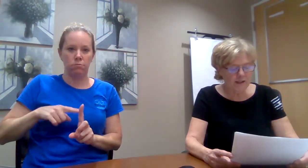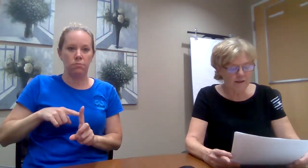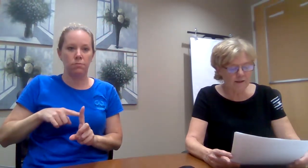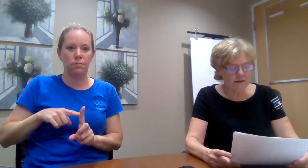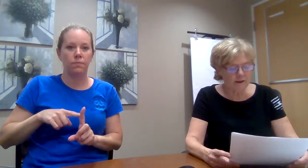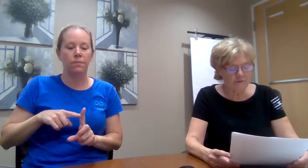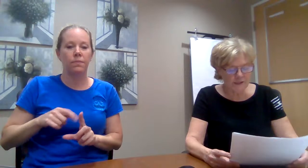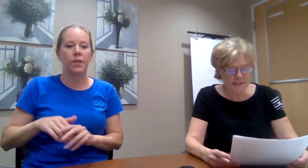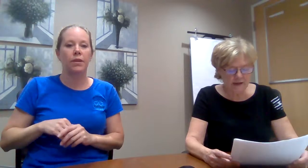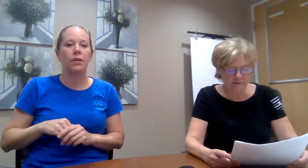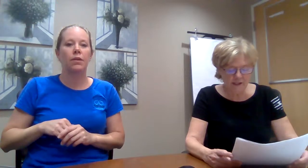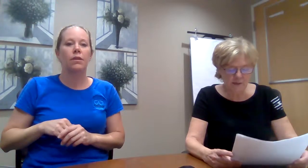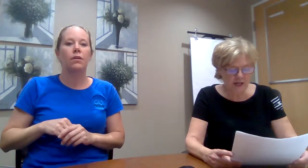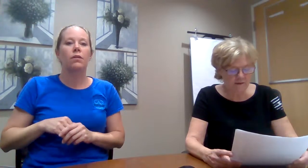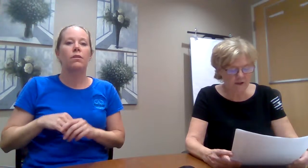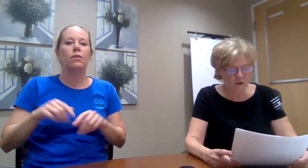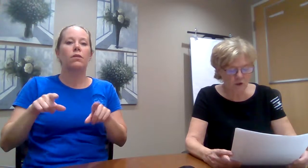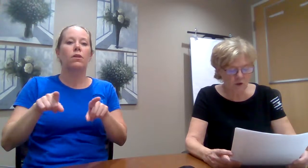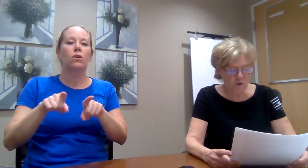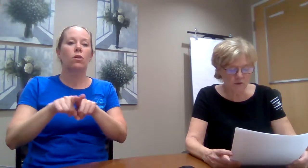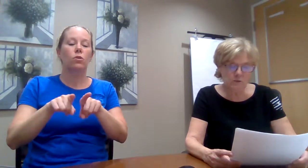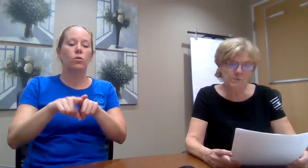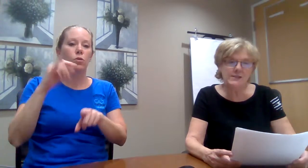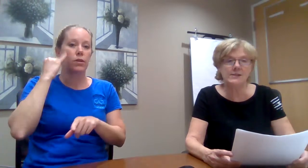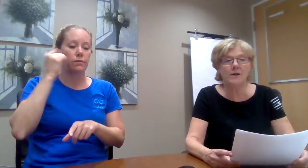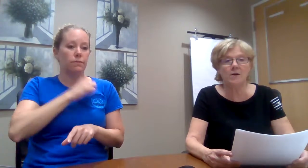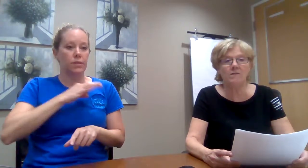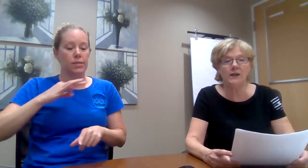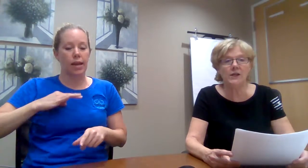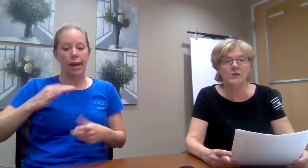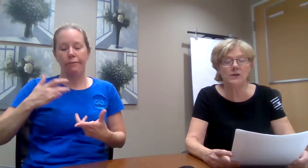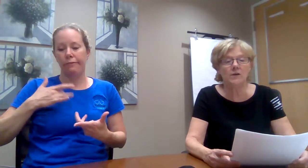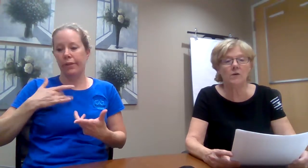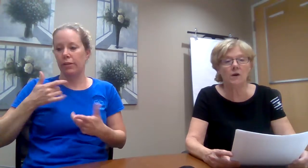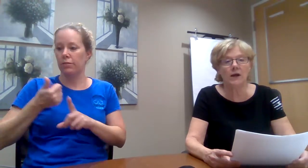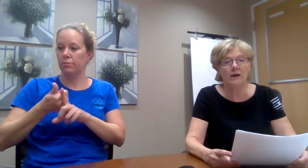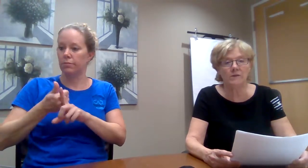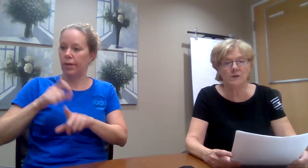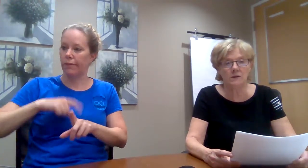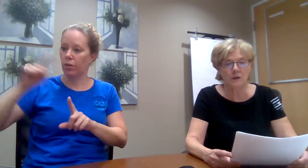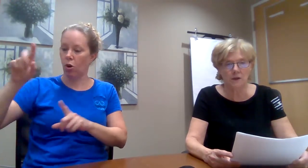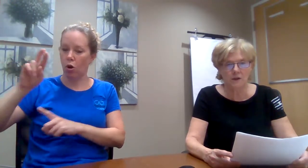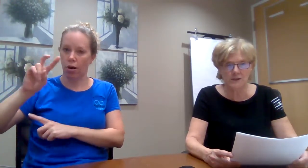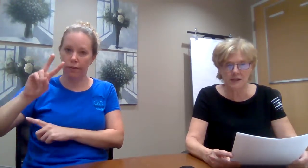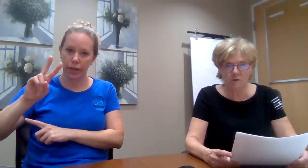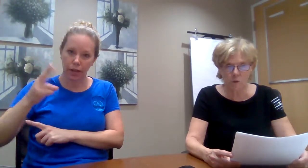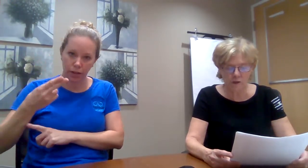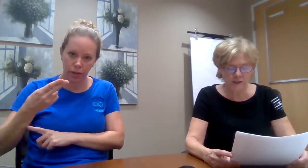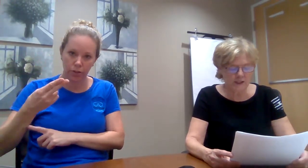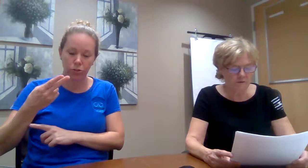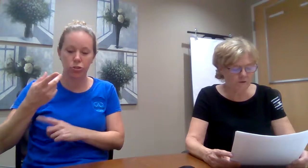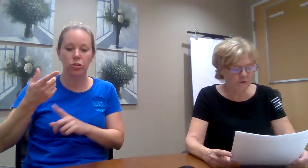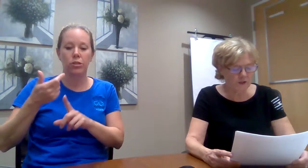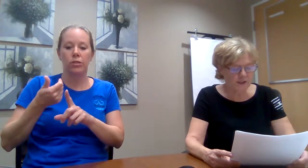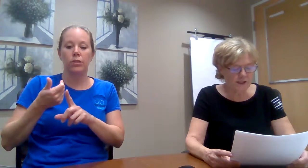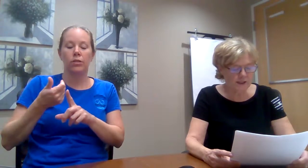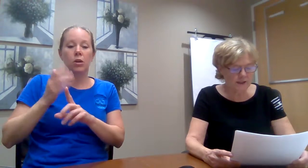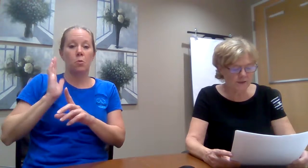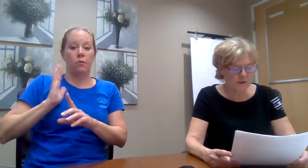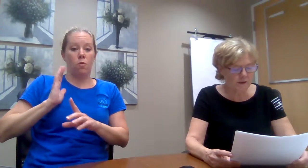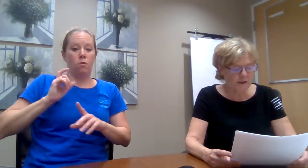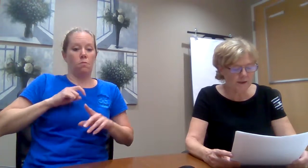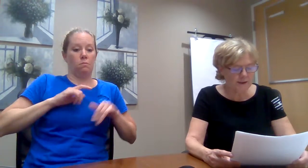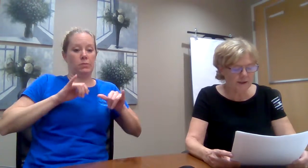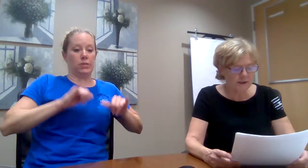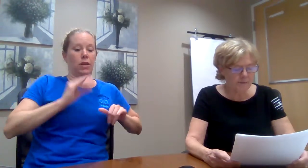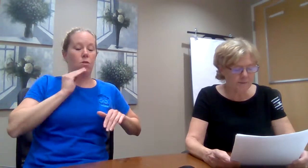Also, if the staff end up having to go to places like RVH, they no longer have to self-quarantine for 14